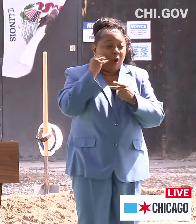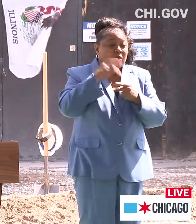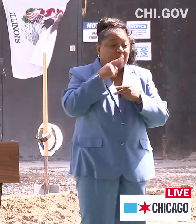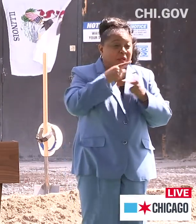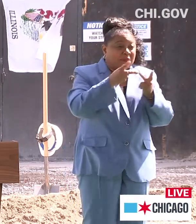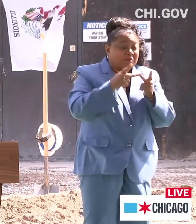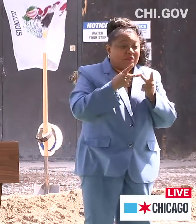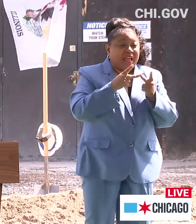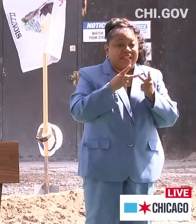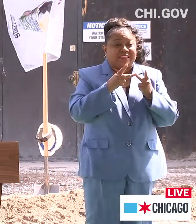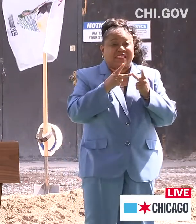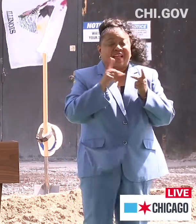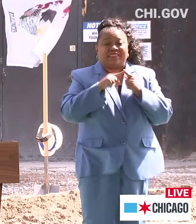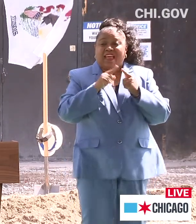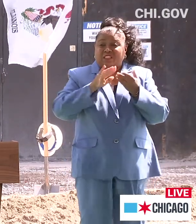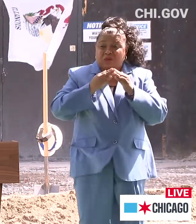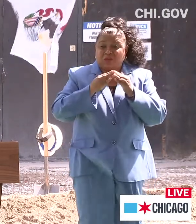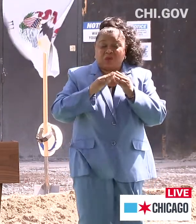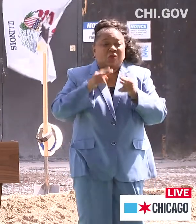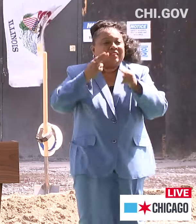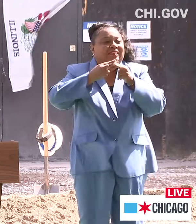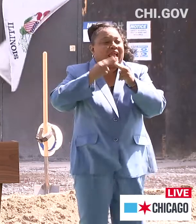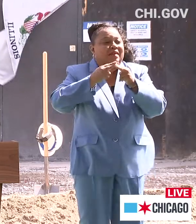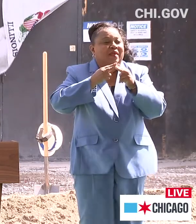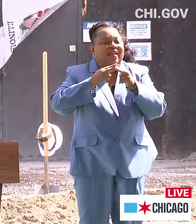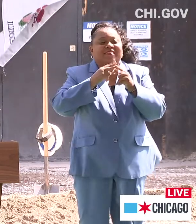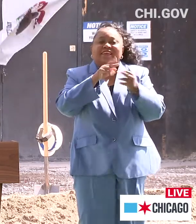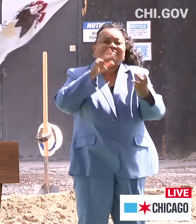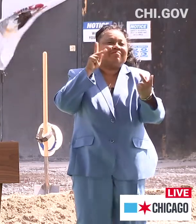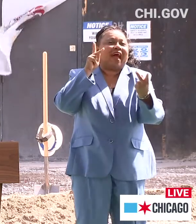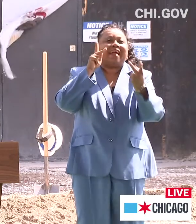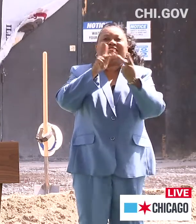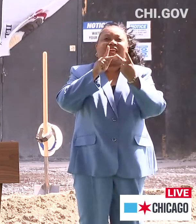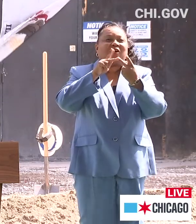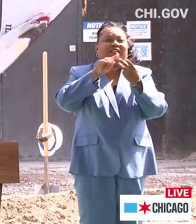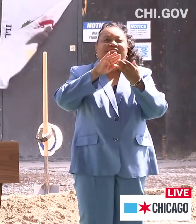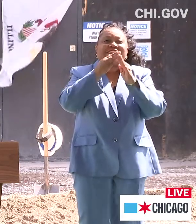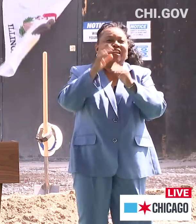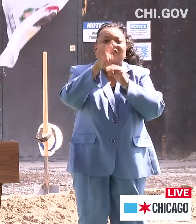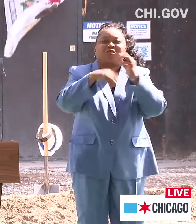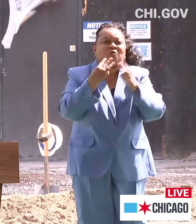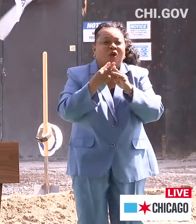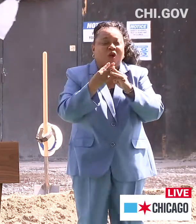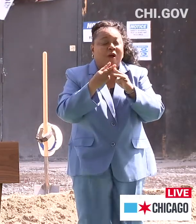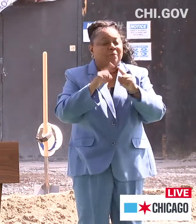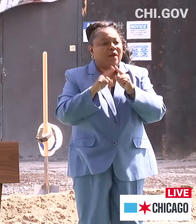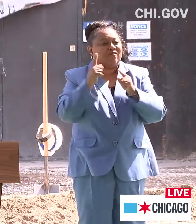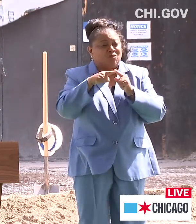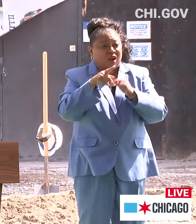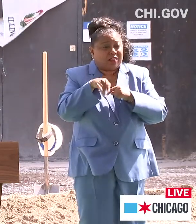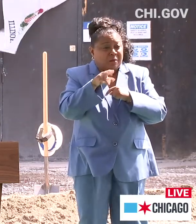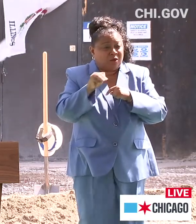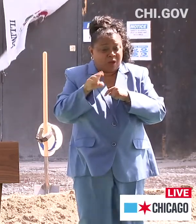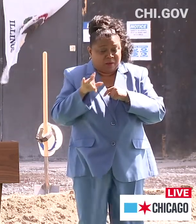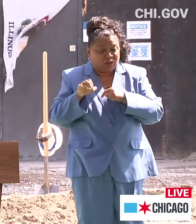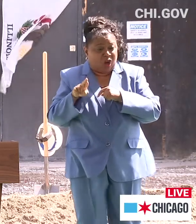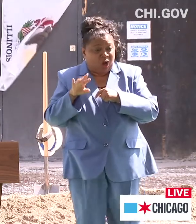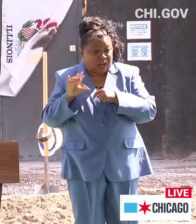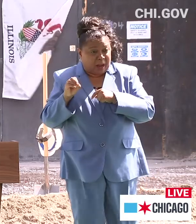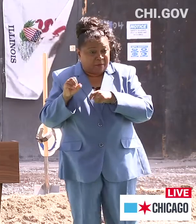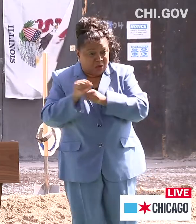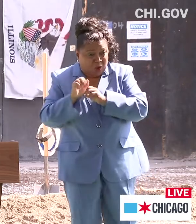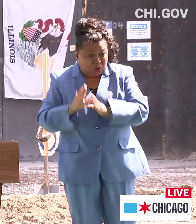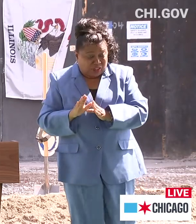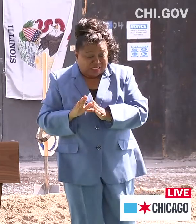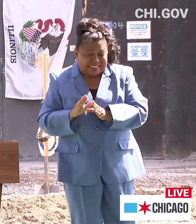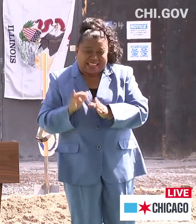spaces so scenic that the community was named the ideal city of the world. But for the Pullman Car Company